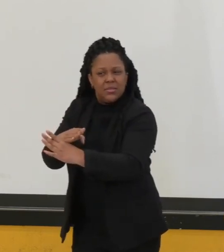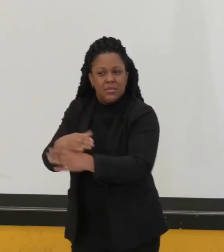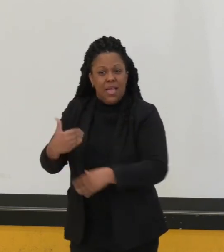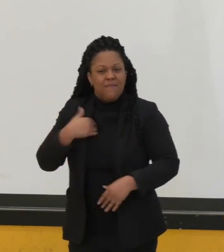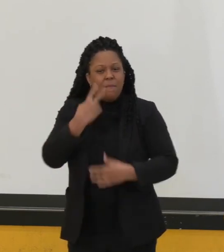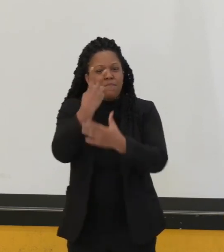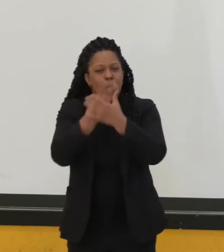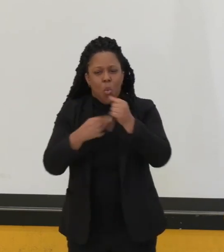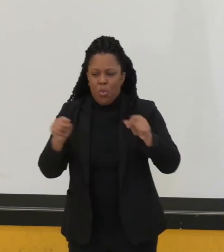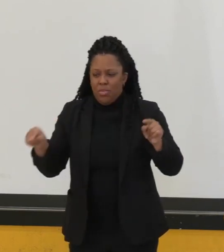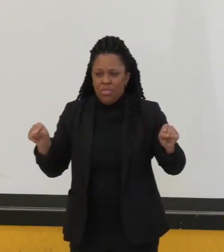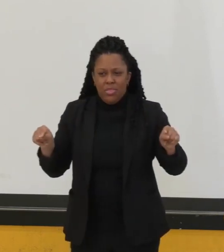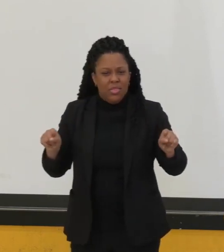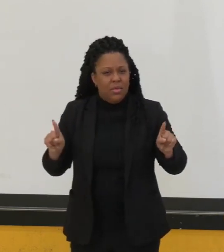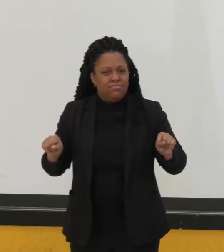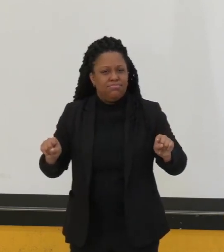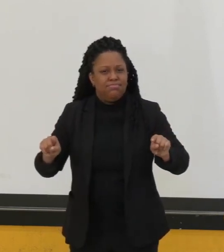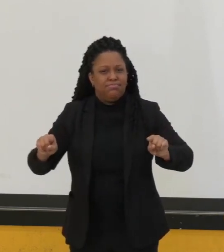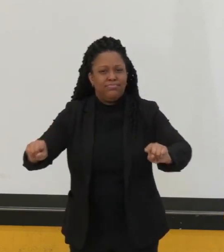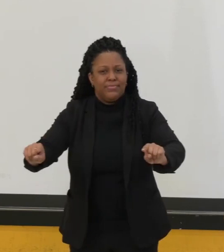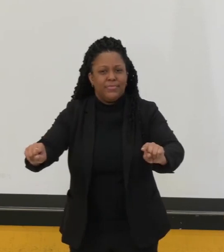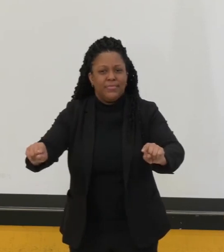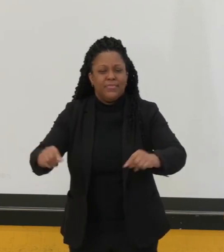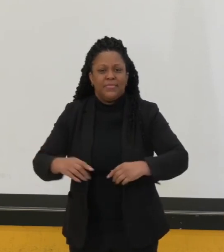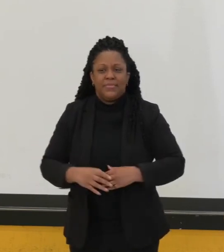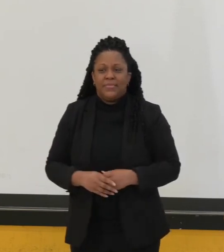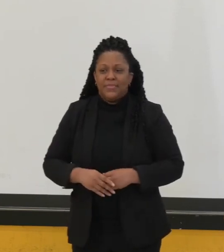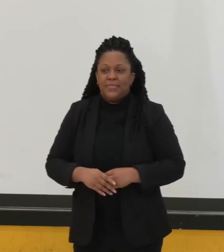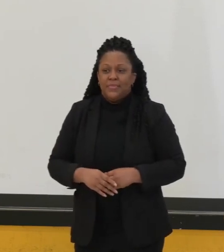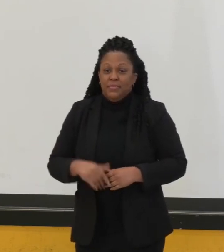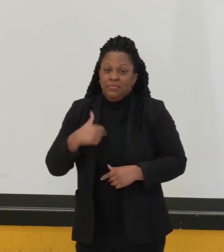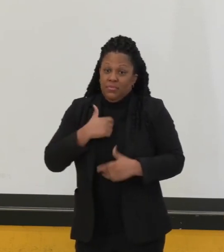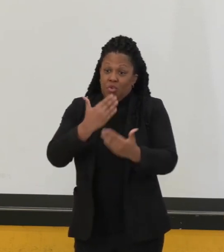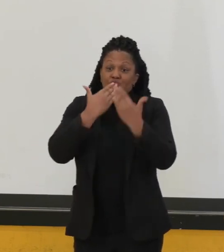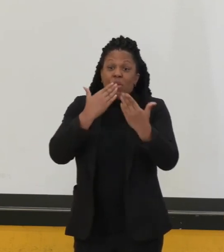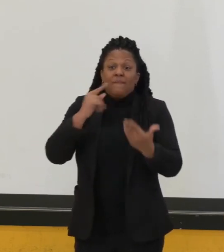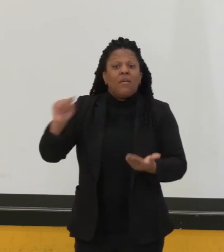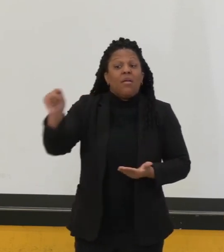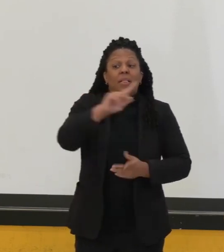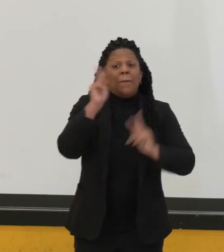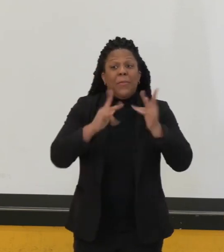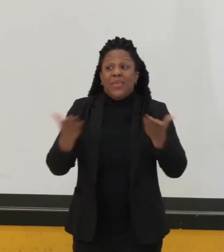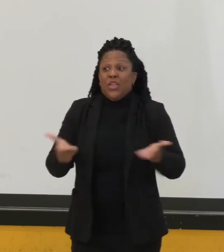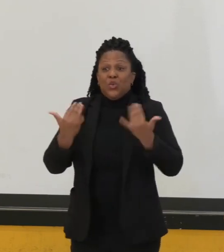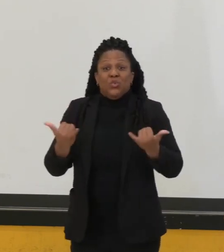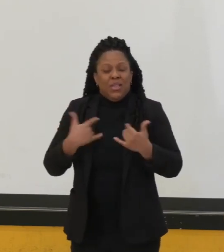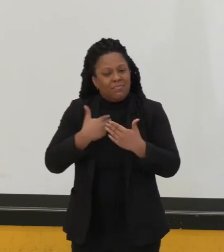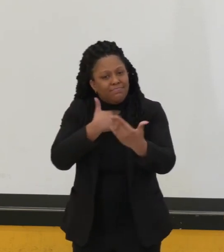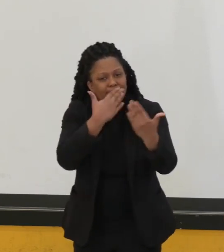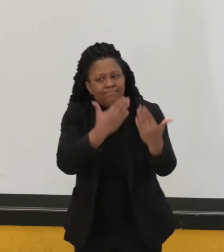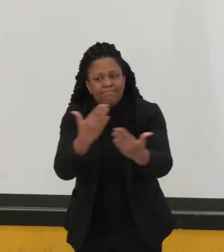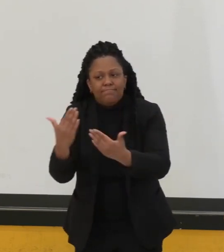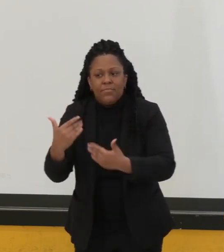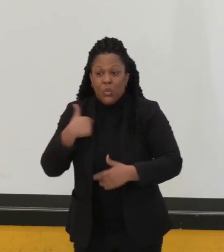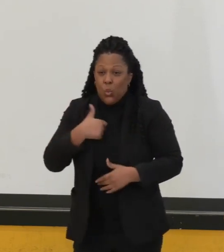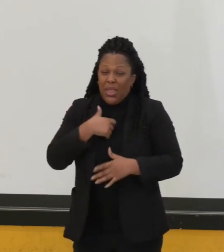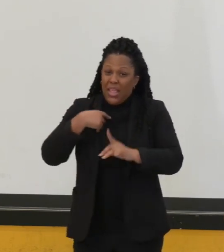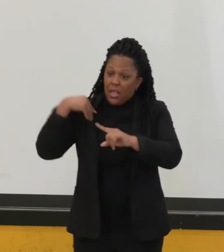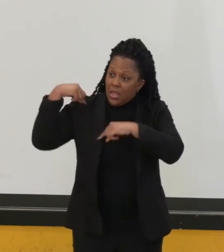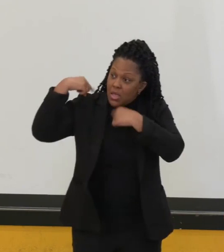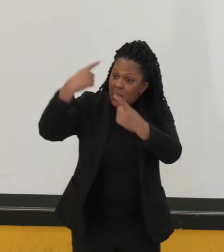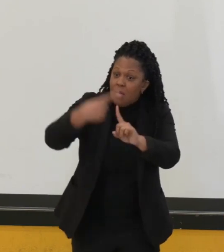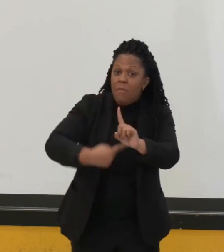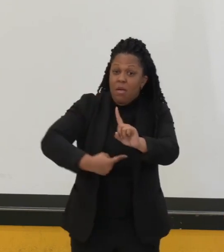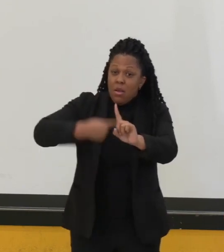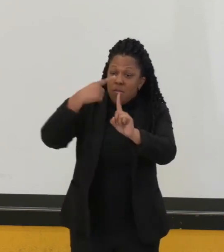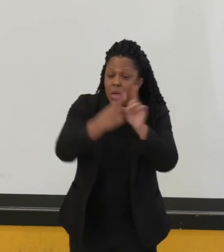today. This has been many months in the making. There is a level of coordination amongst law enforcement agency and community never before